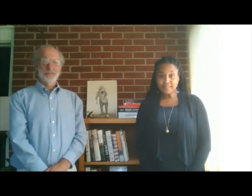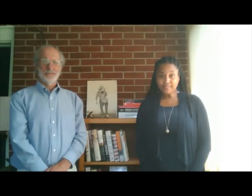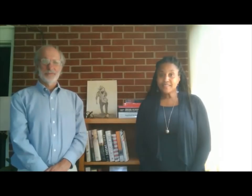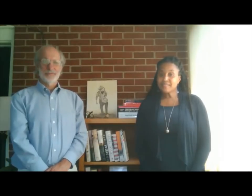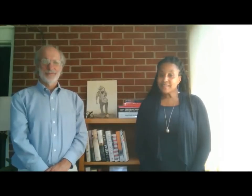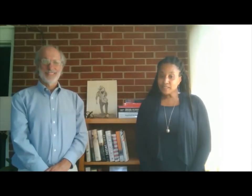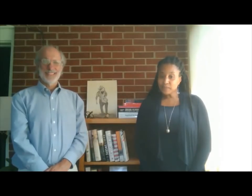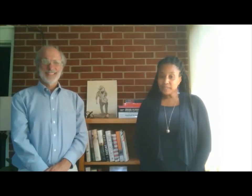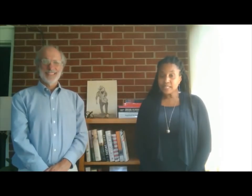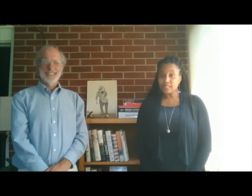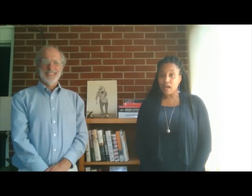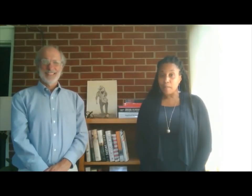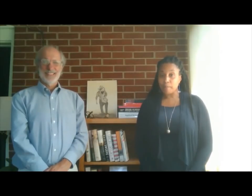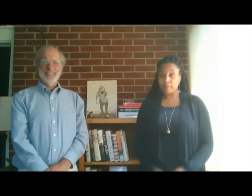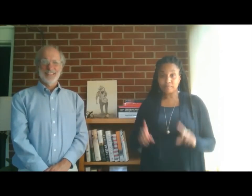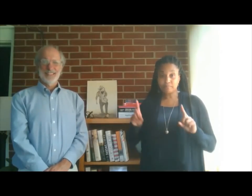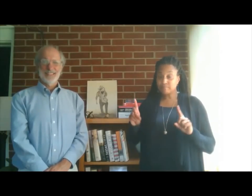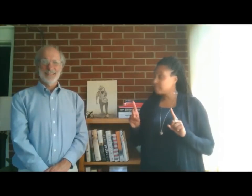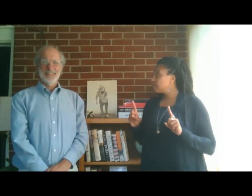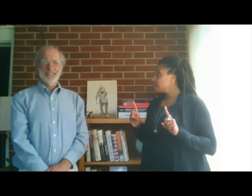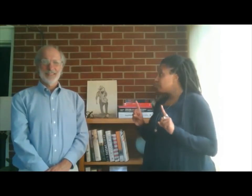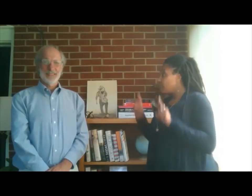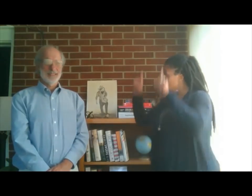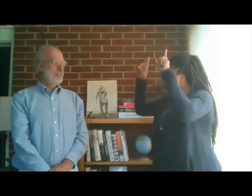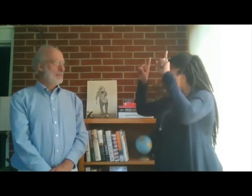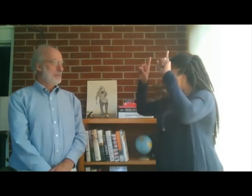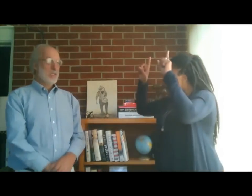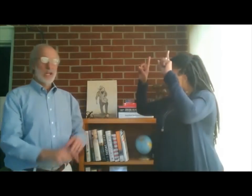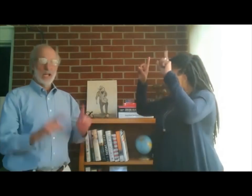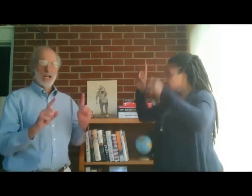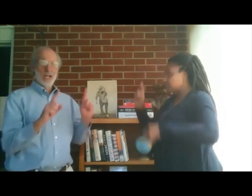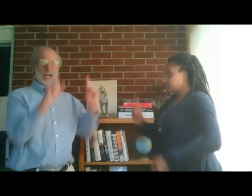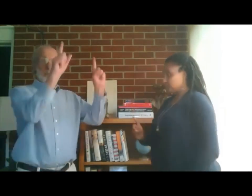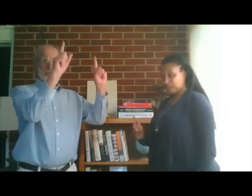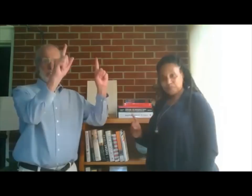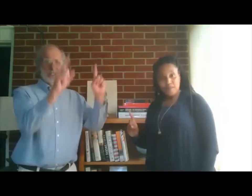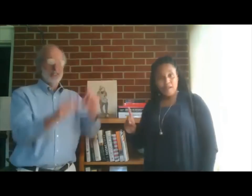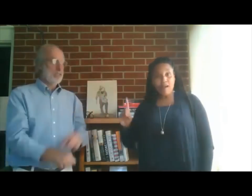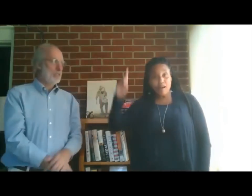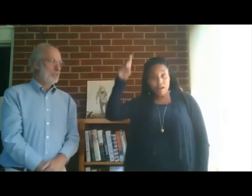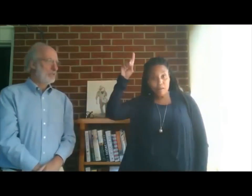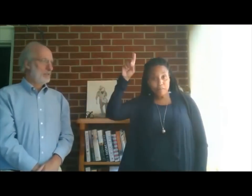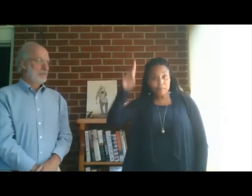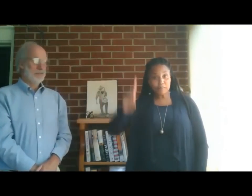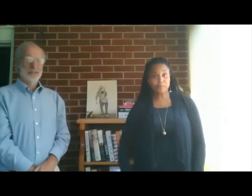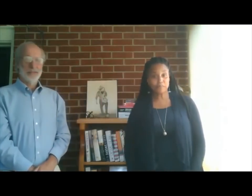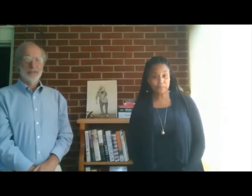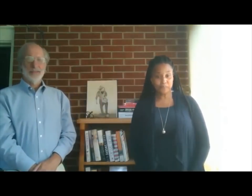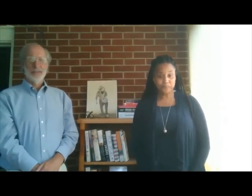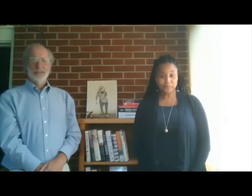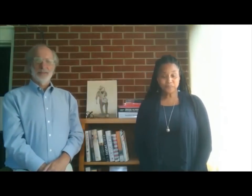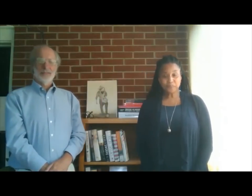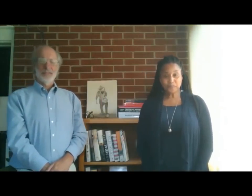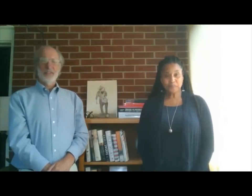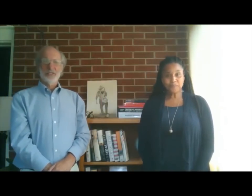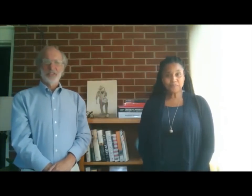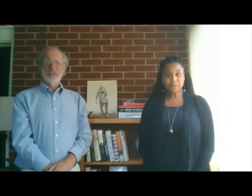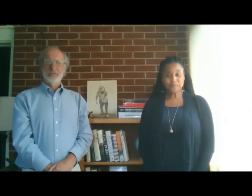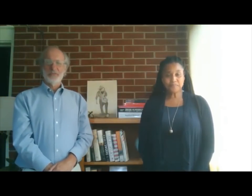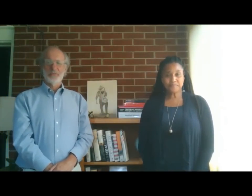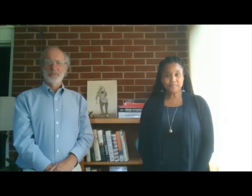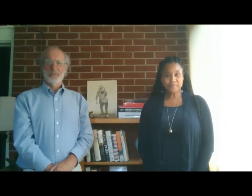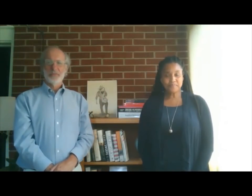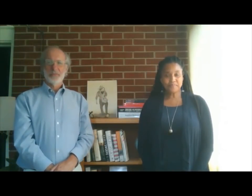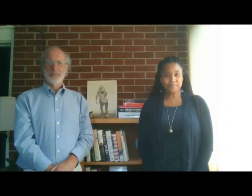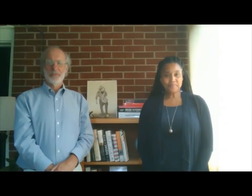Ready? The next one is up. Up. Up. Up. Your